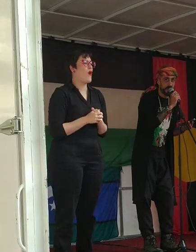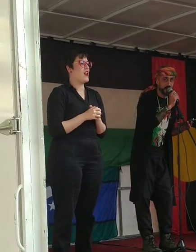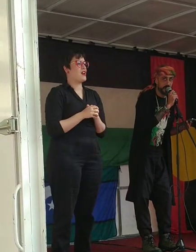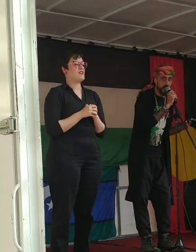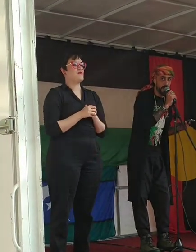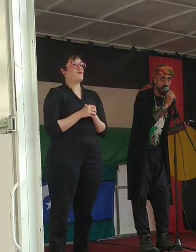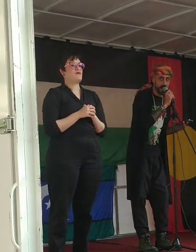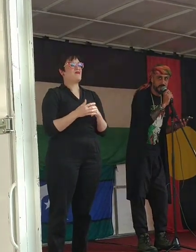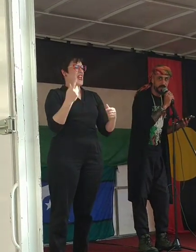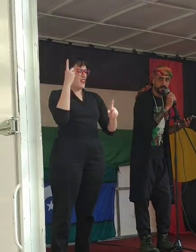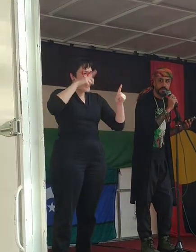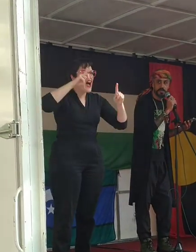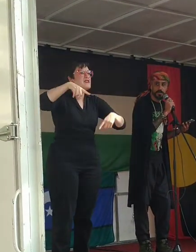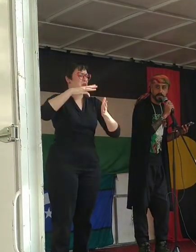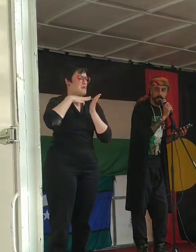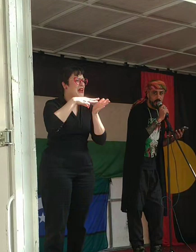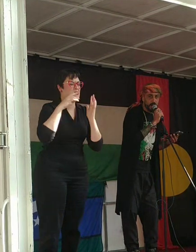In our causes, in our villages.